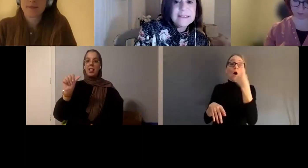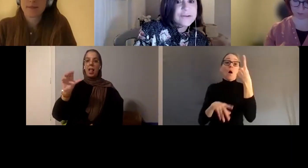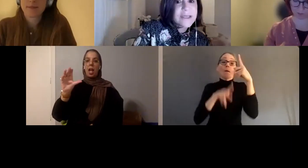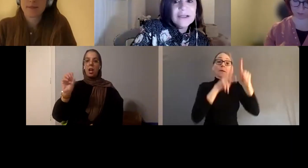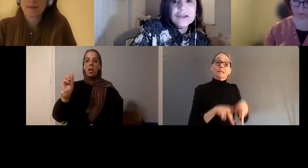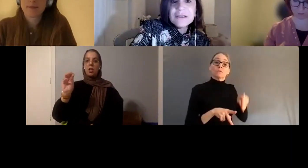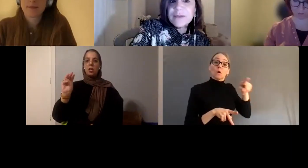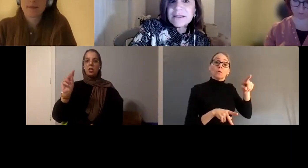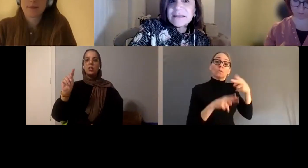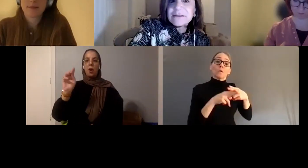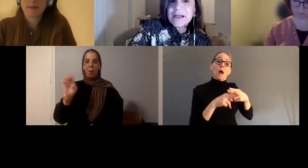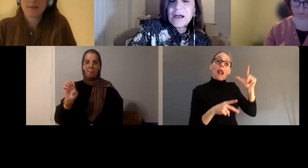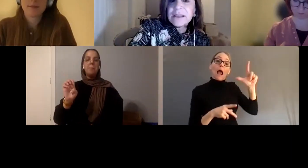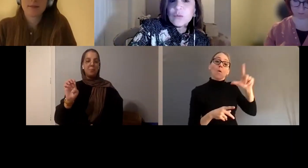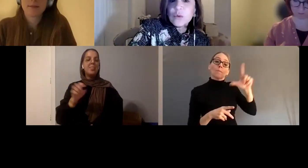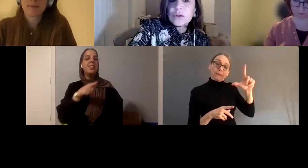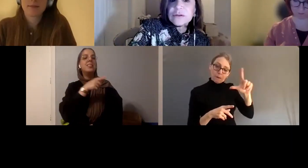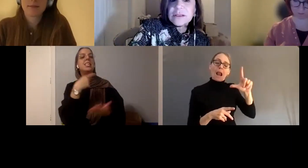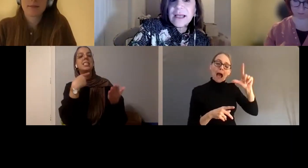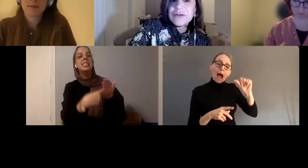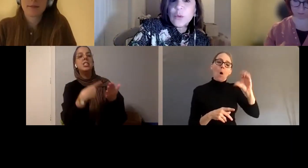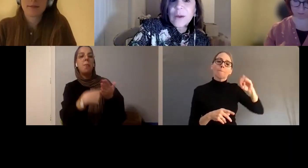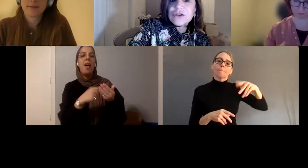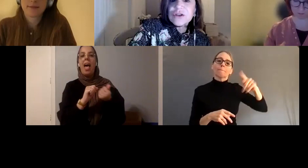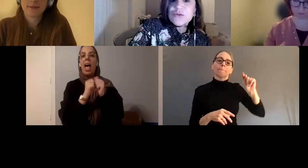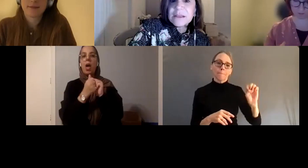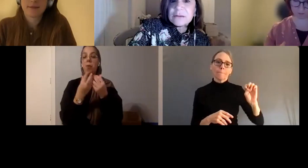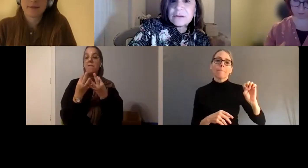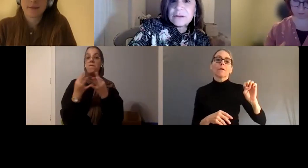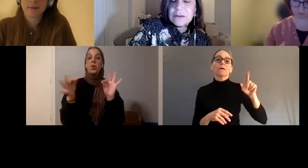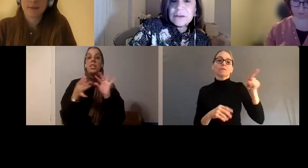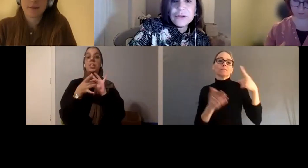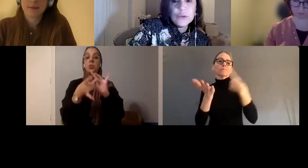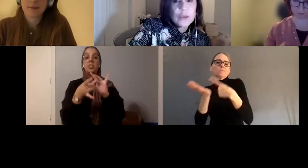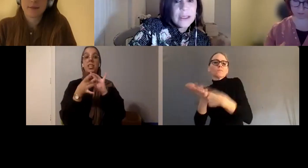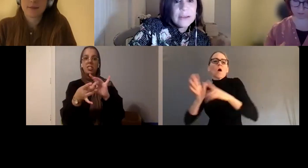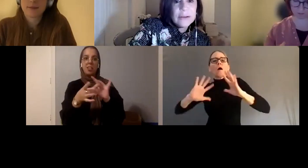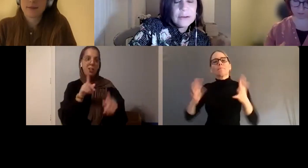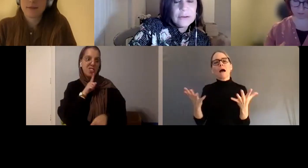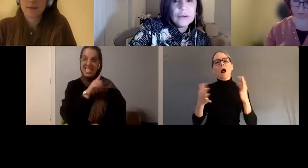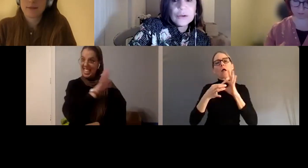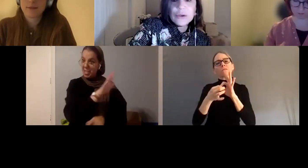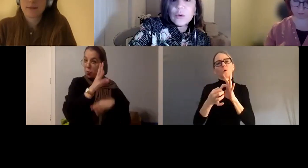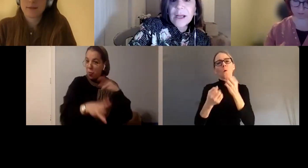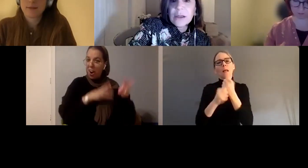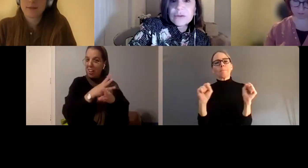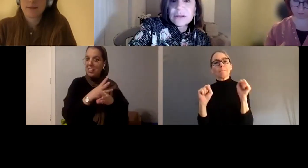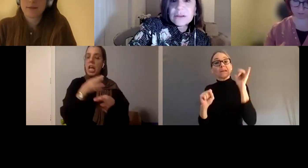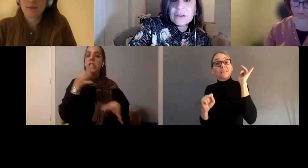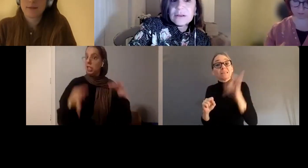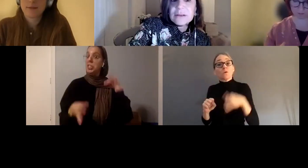my dissertation depicted the Lacanian world as quite judgmental. You were in or you were